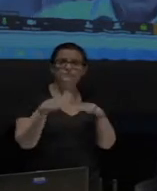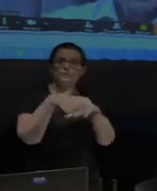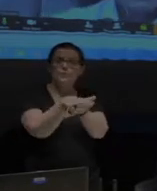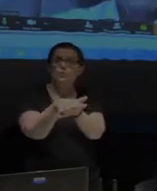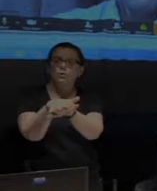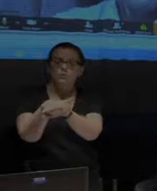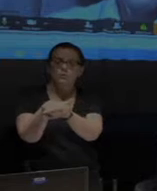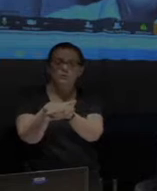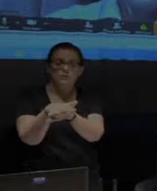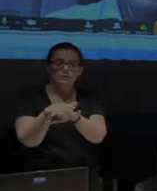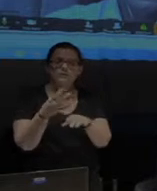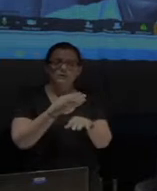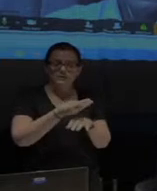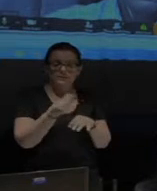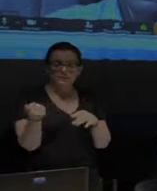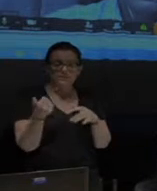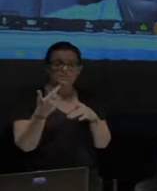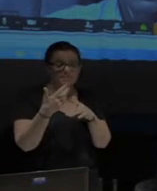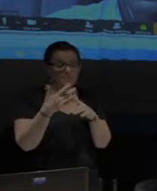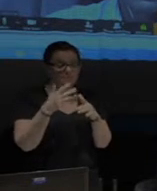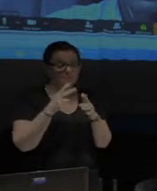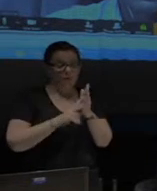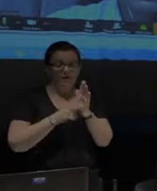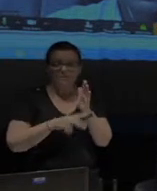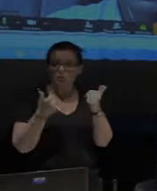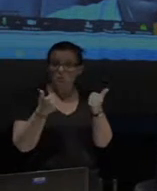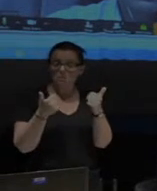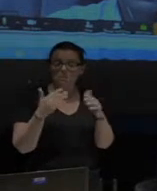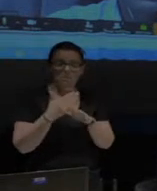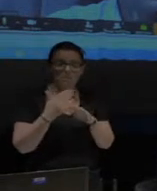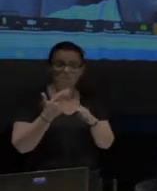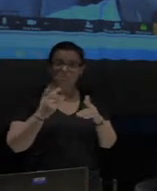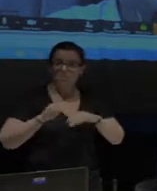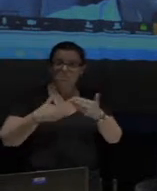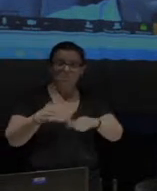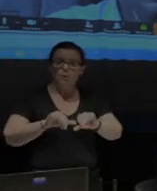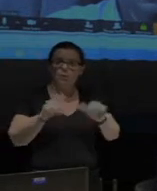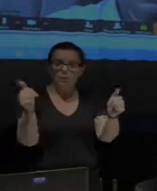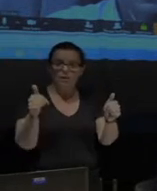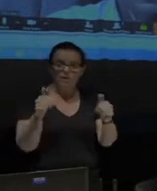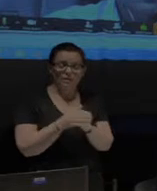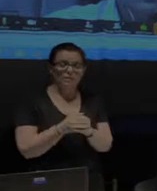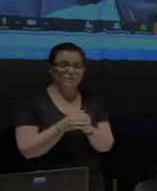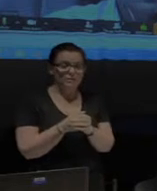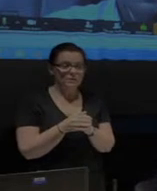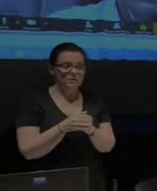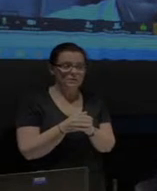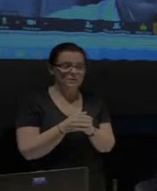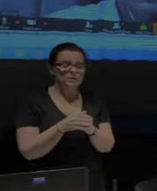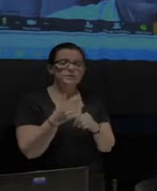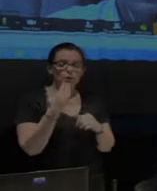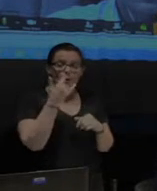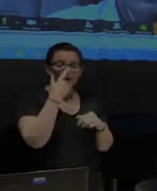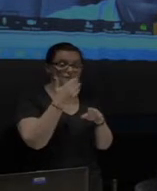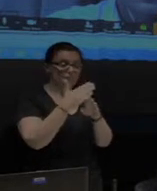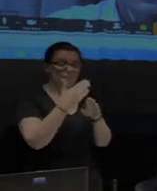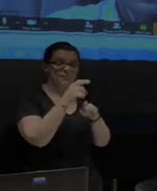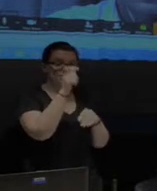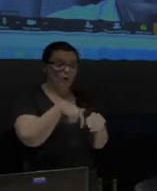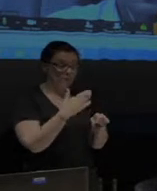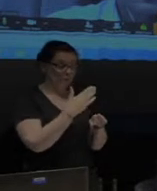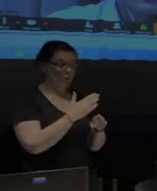things are self-sustaining and fit within the purpose of what we do and wanting to be diverse, they're great things. So I could have someone who's really quite junior in the firm, but I'll